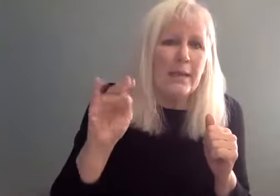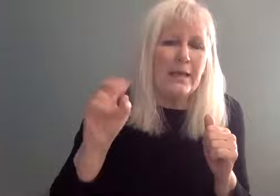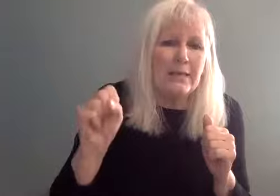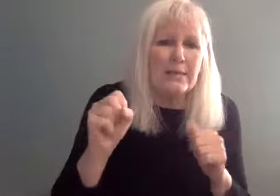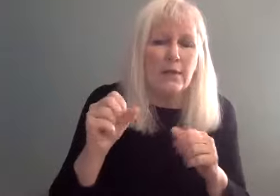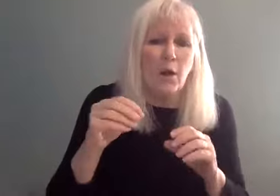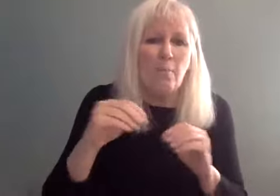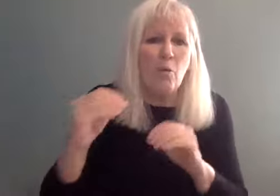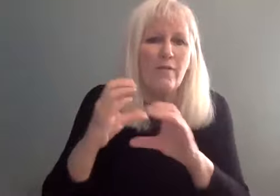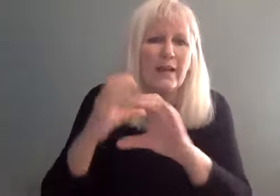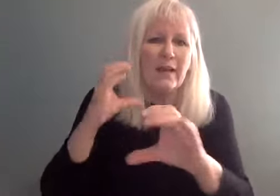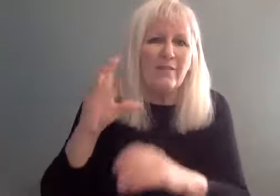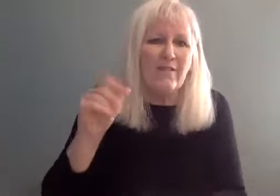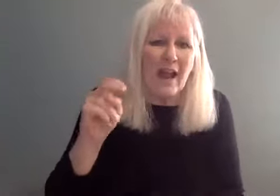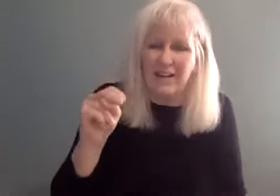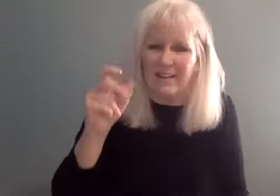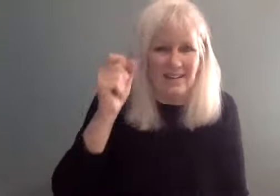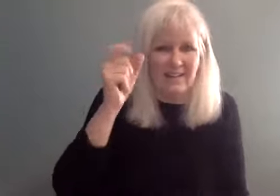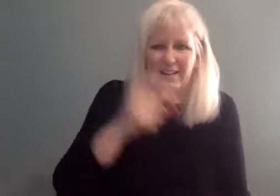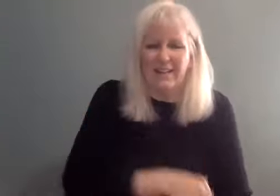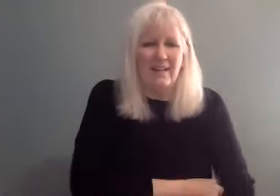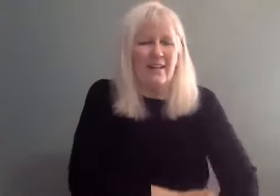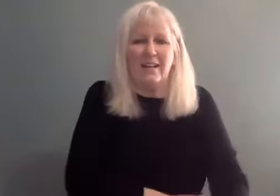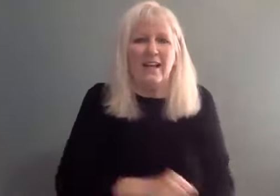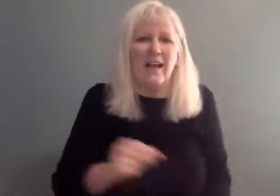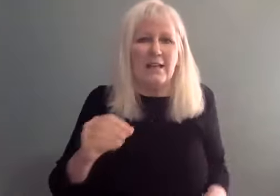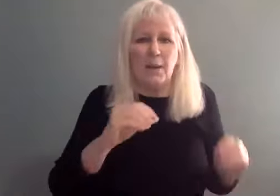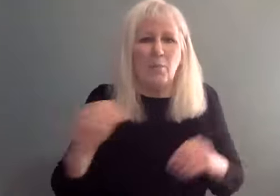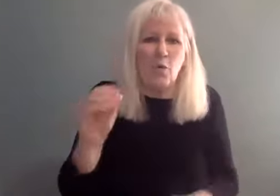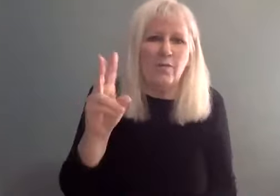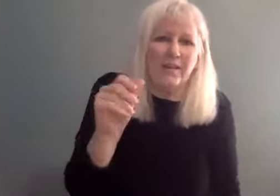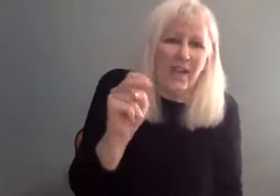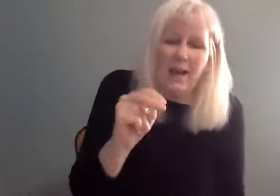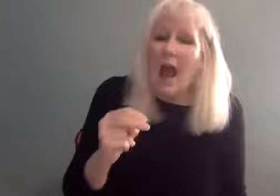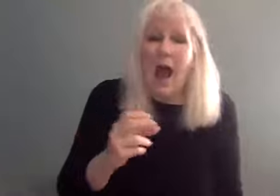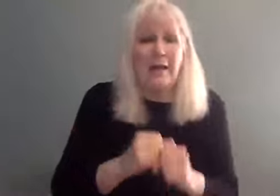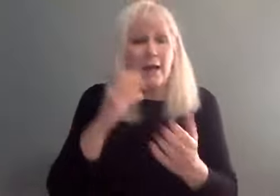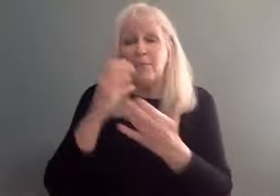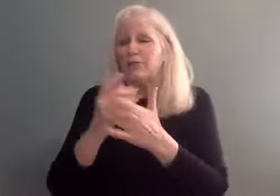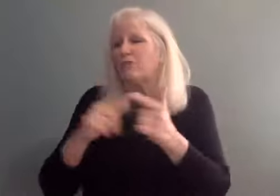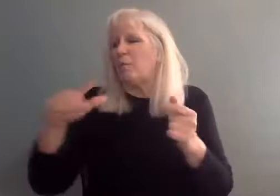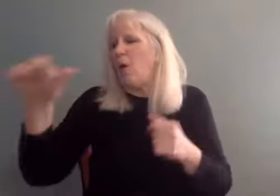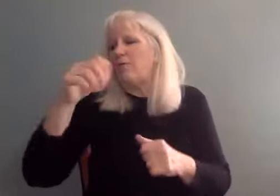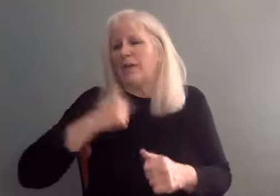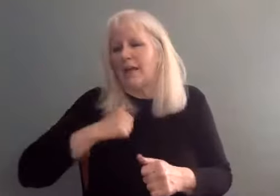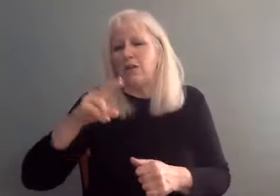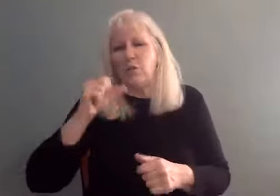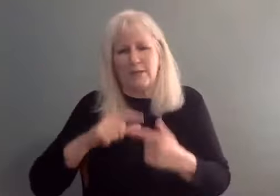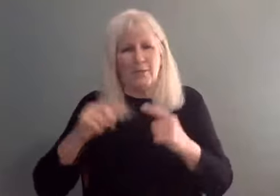a Beacon's, it's not spelled the same way. It's a moving van. I get pictures from all over Canada and the US with people that see a Beacon's van